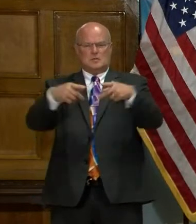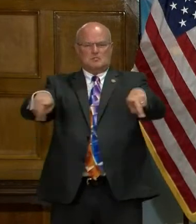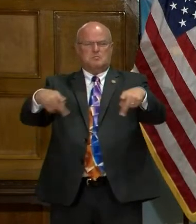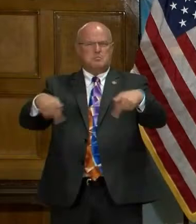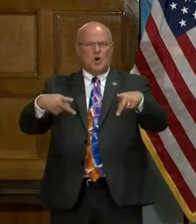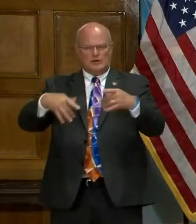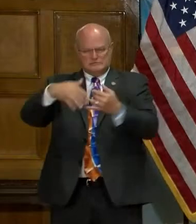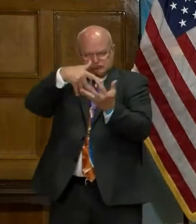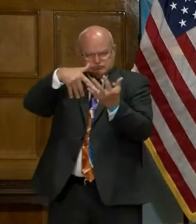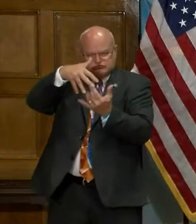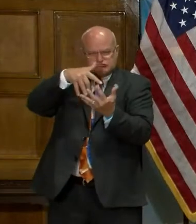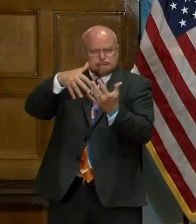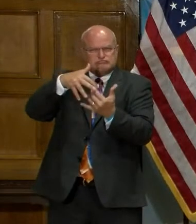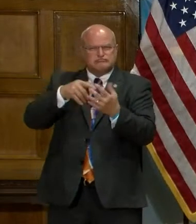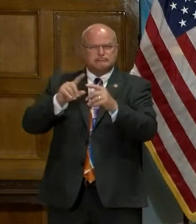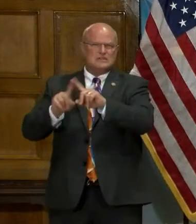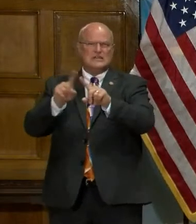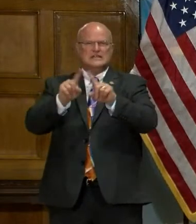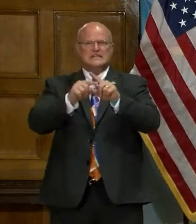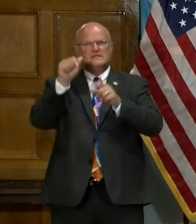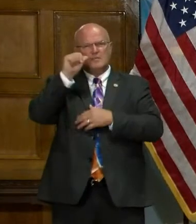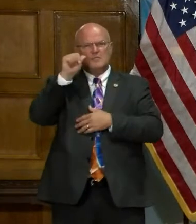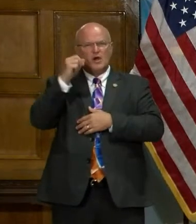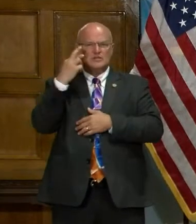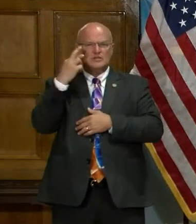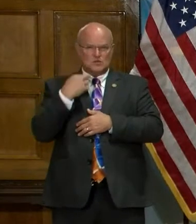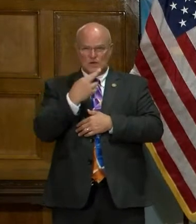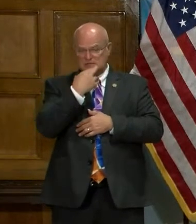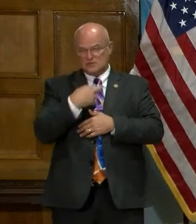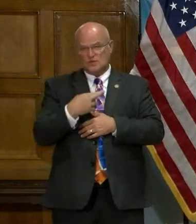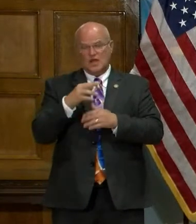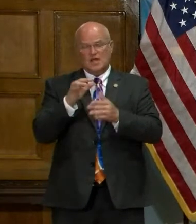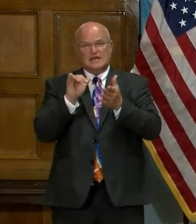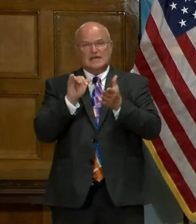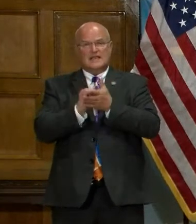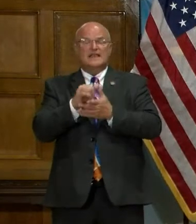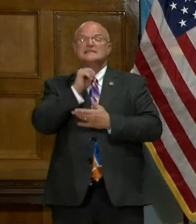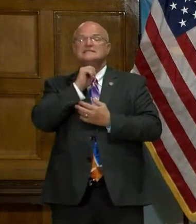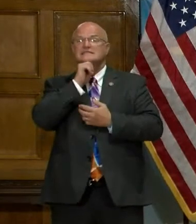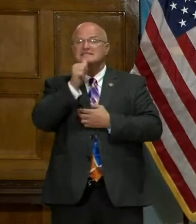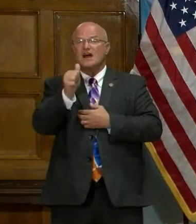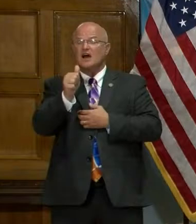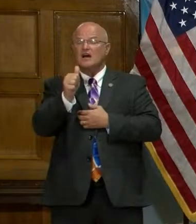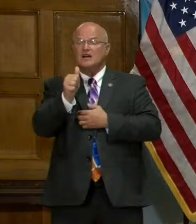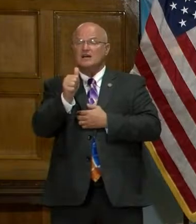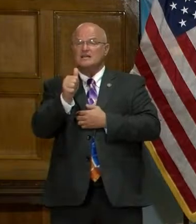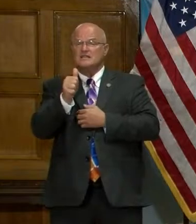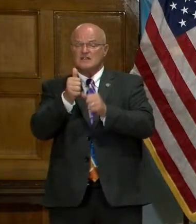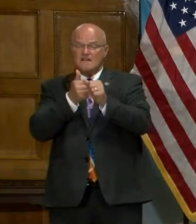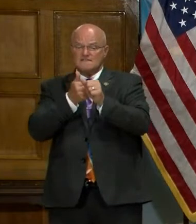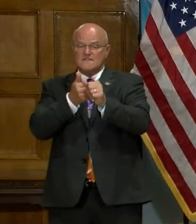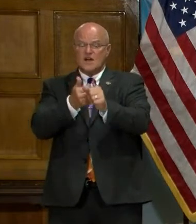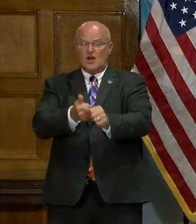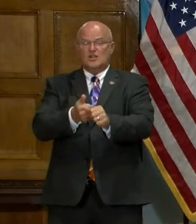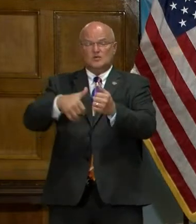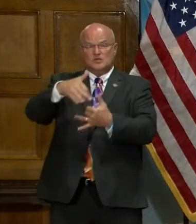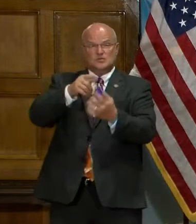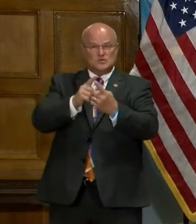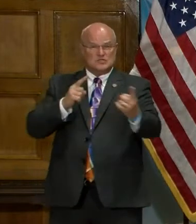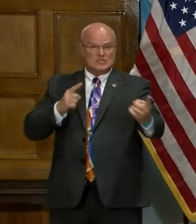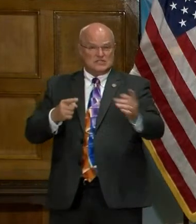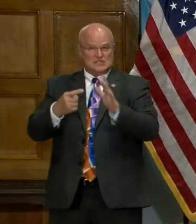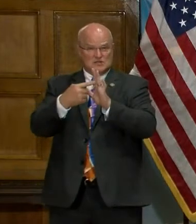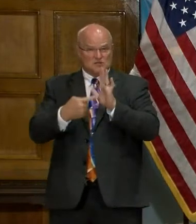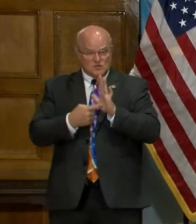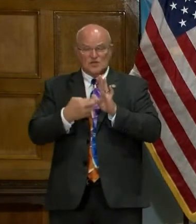parties, different bars or restaurants that did not appear to be social distancing